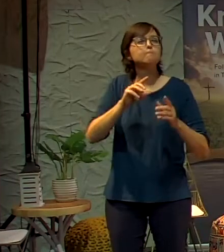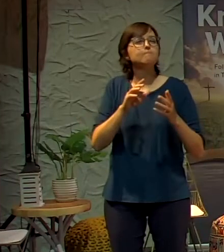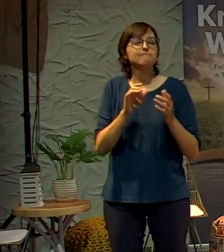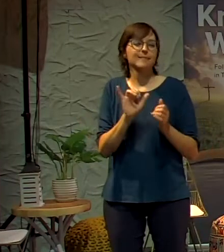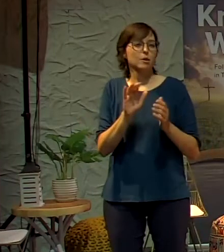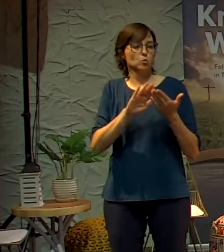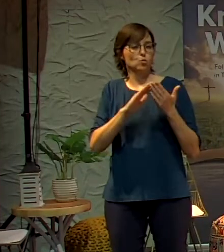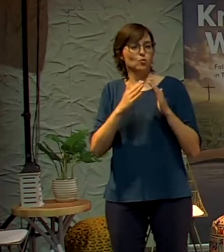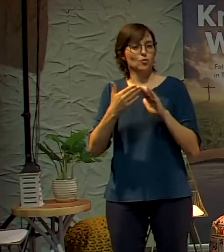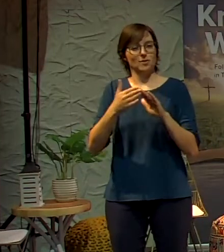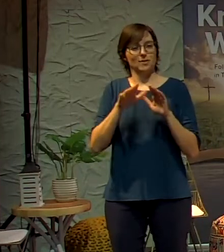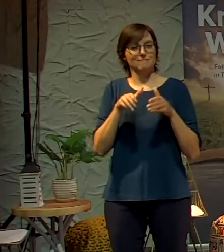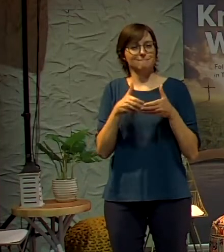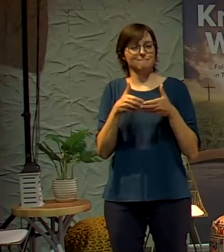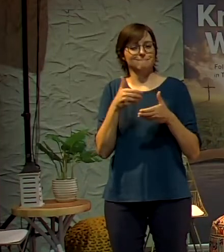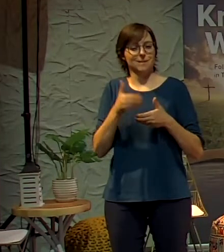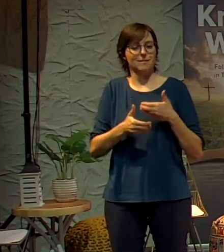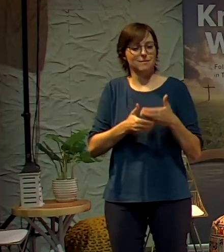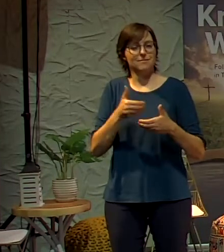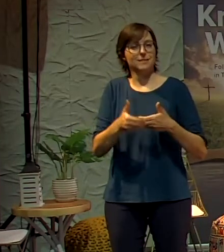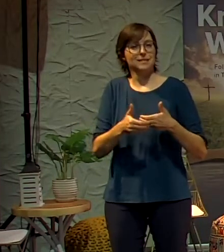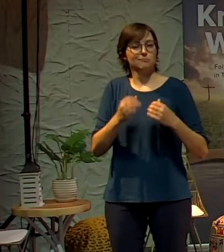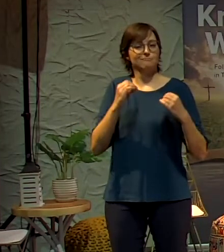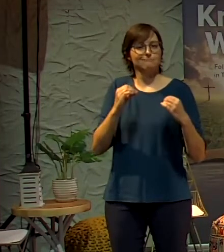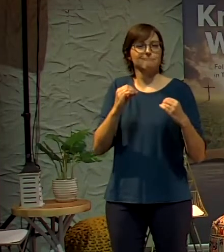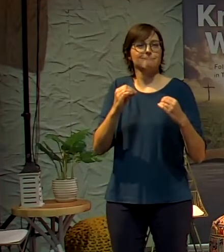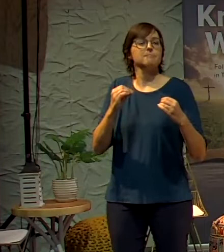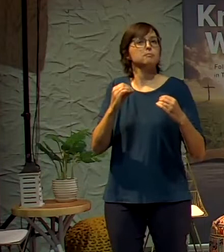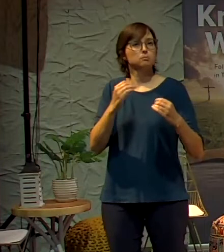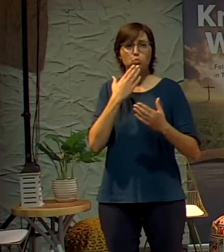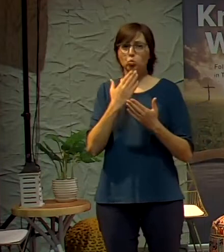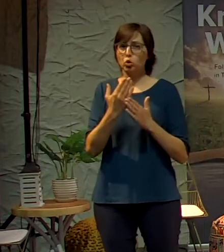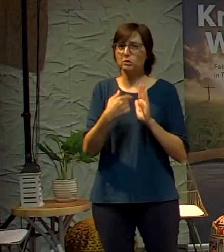communal process, right? And this is a great example. So